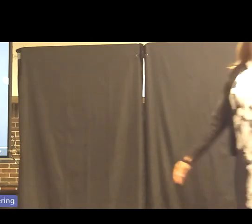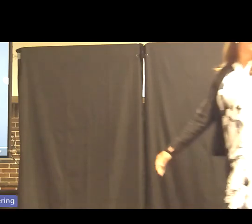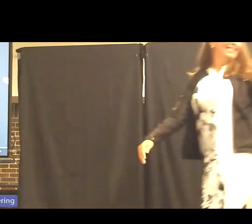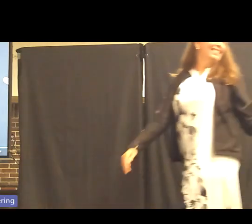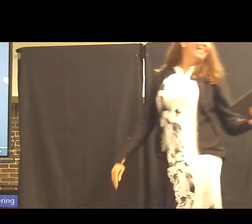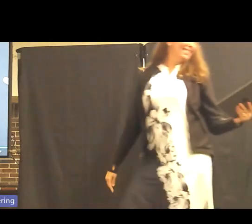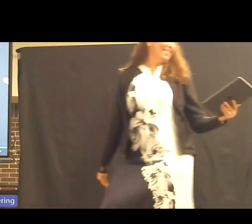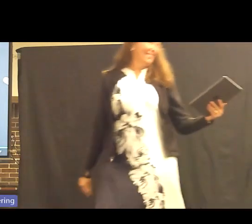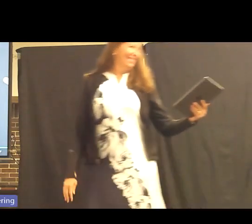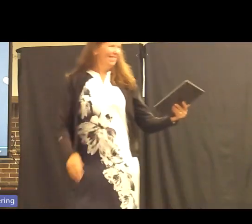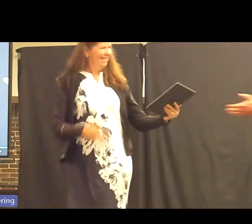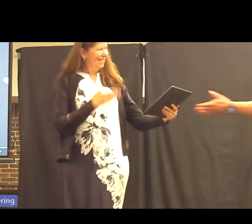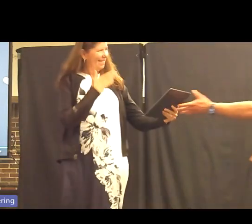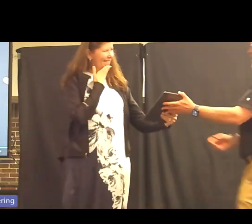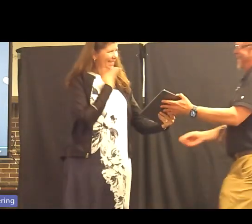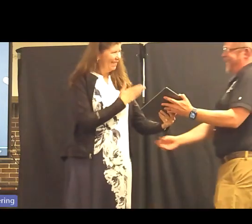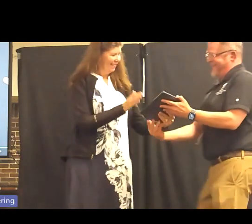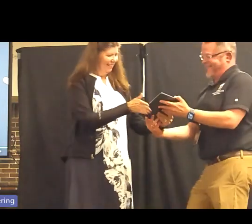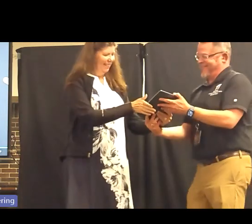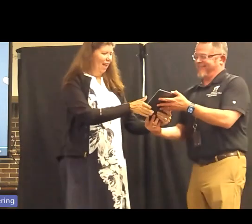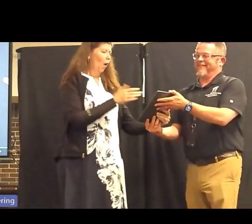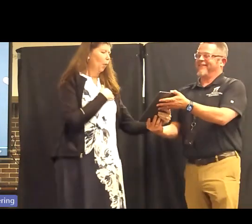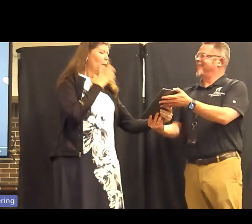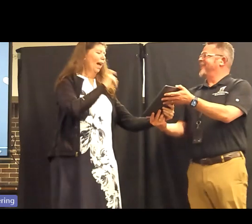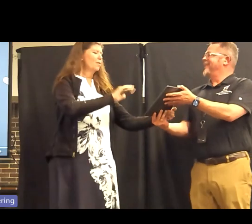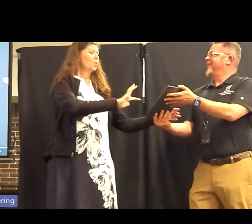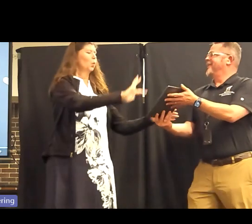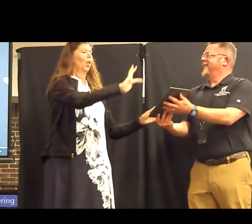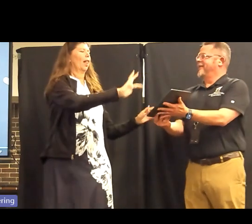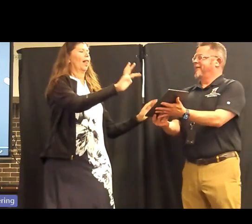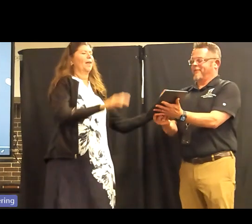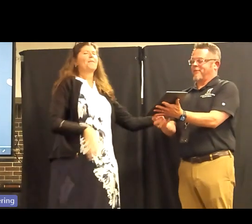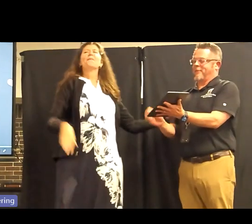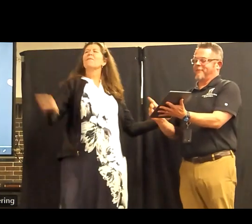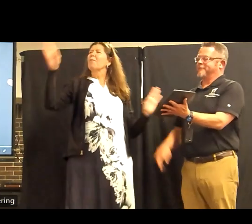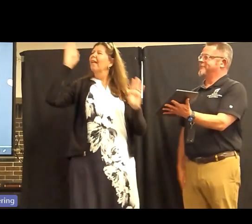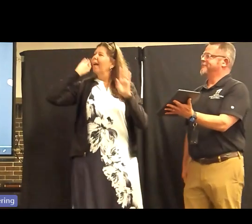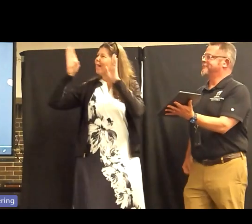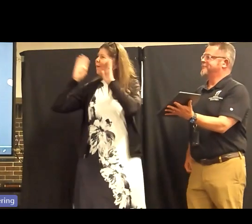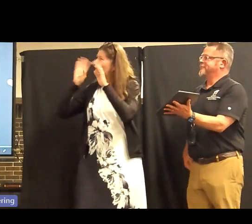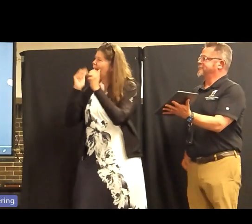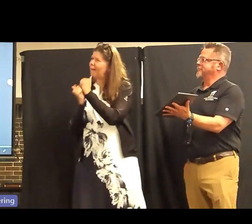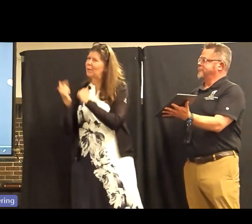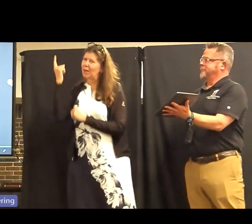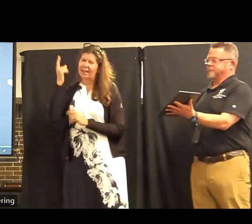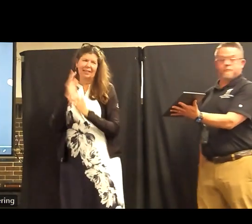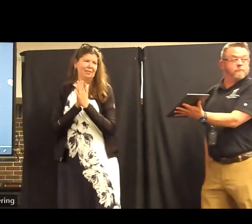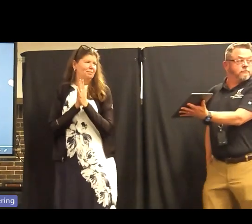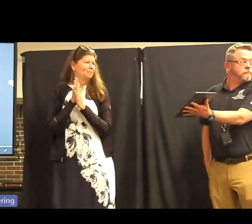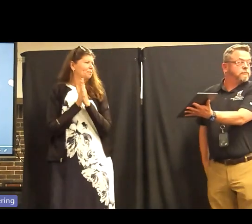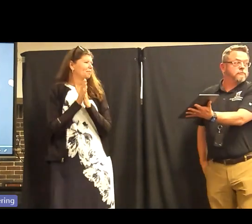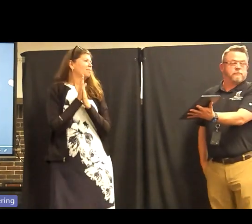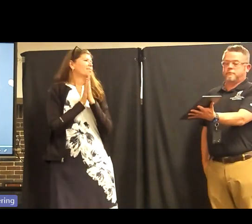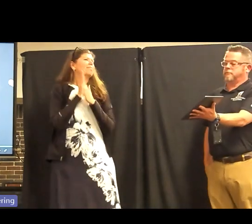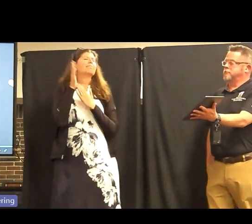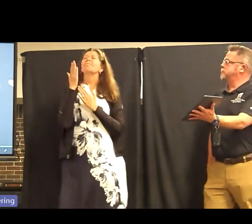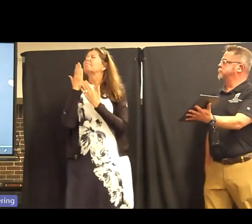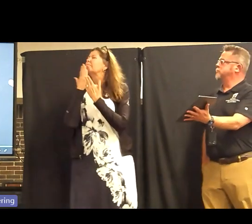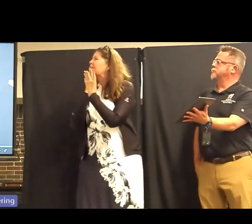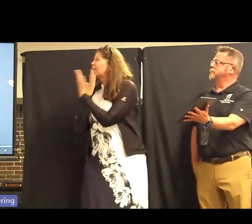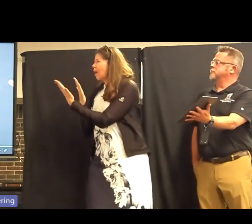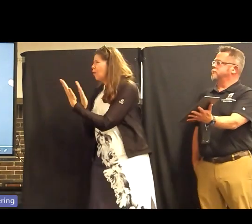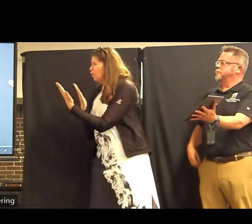It was an honor that you held that for Jennifer. Would you hold mine as well? Thank you. I will scroll. Hello,